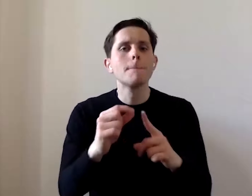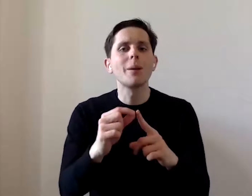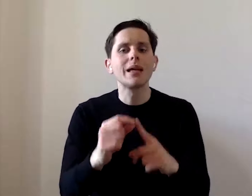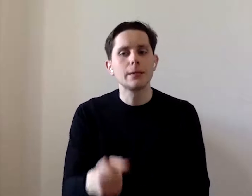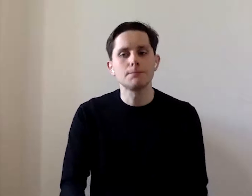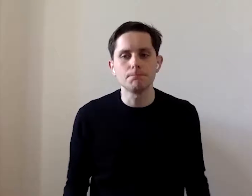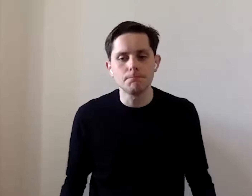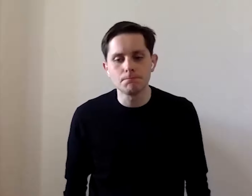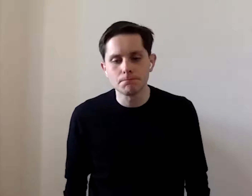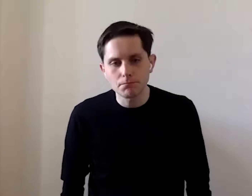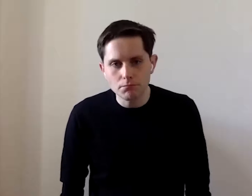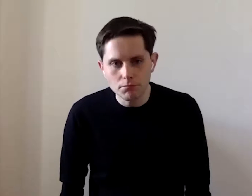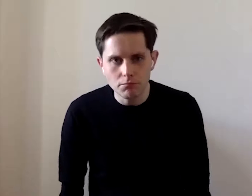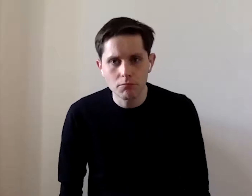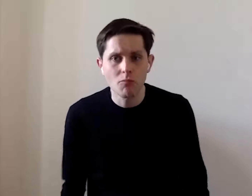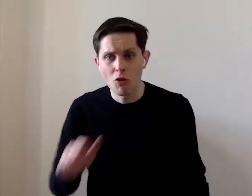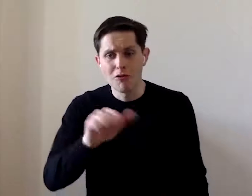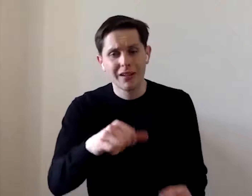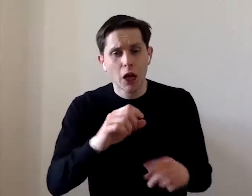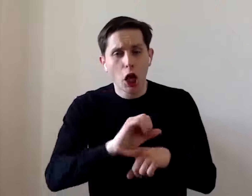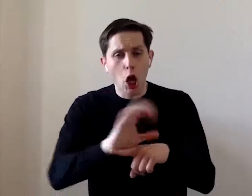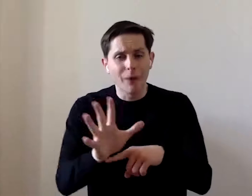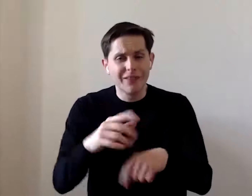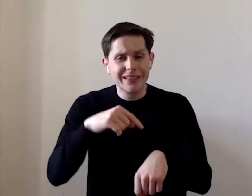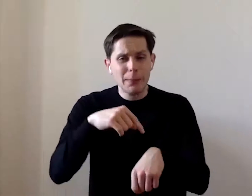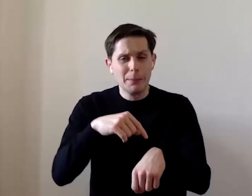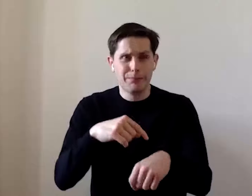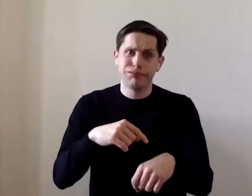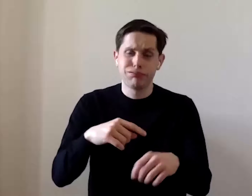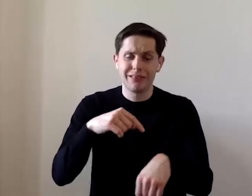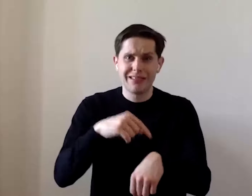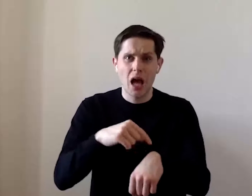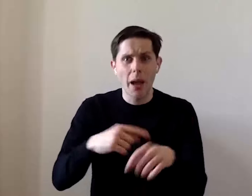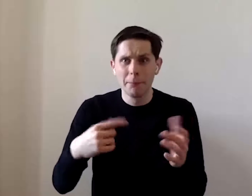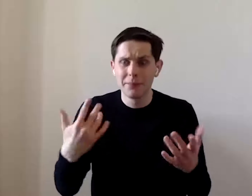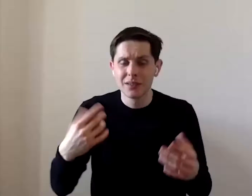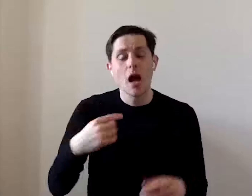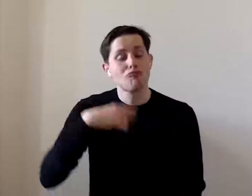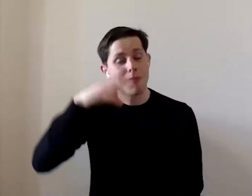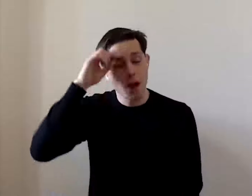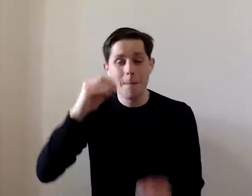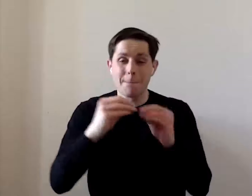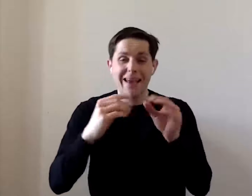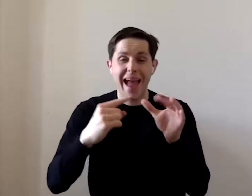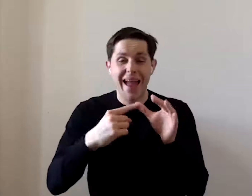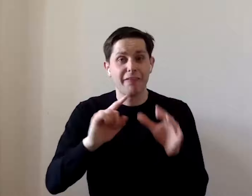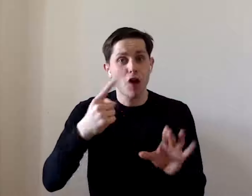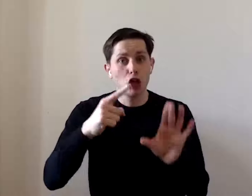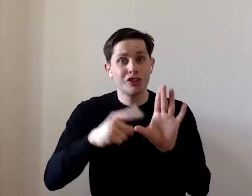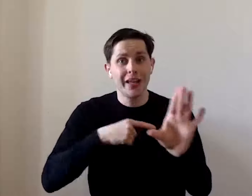students. Yeah, I think COVID's a really interesting point because it started in the first year of my BA